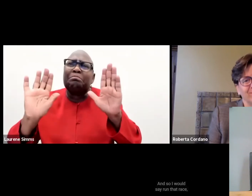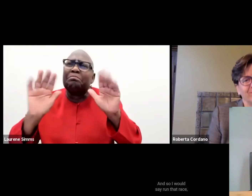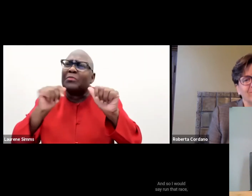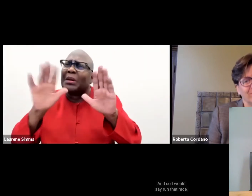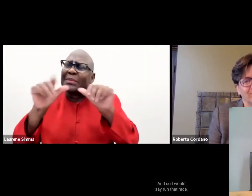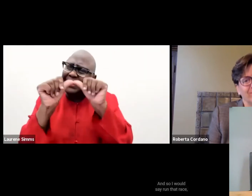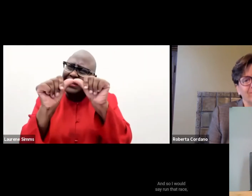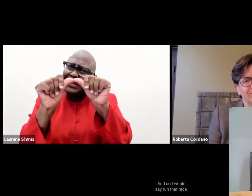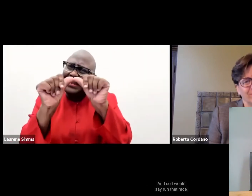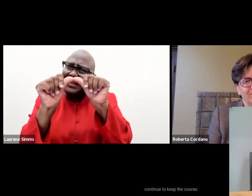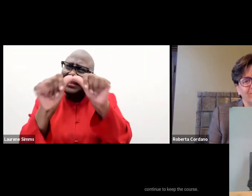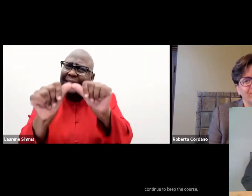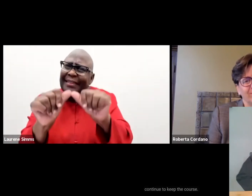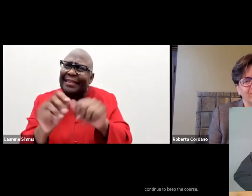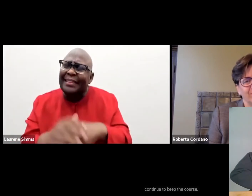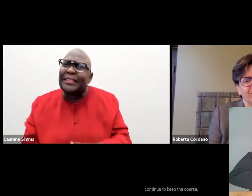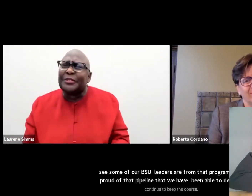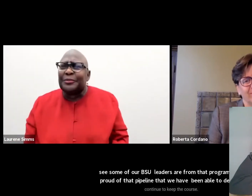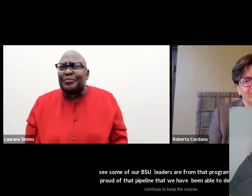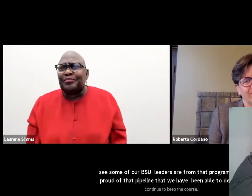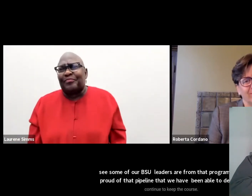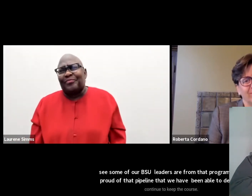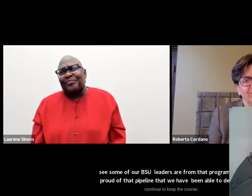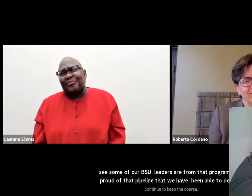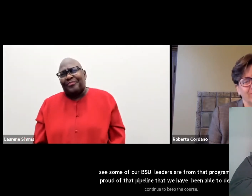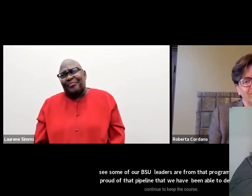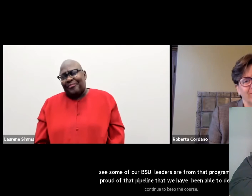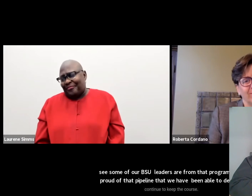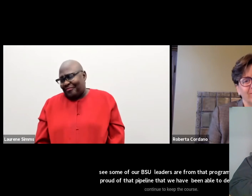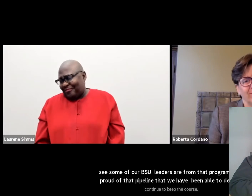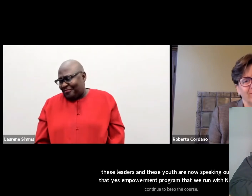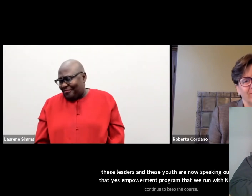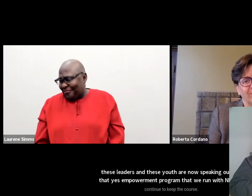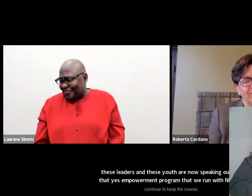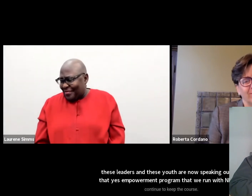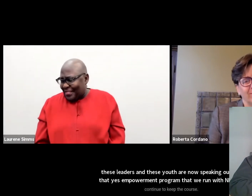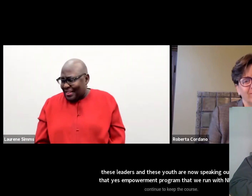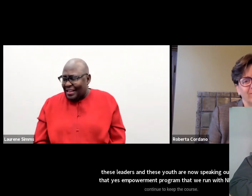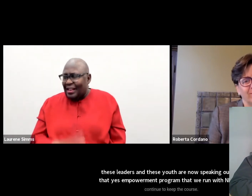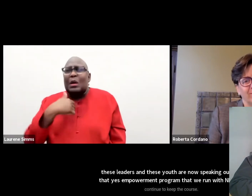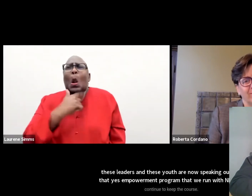But we need to continue and never give up.